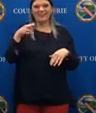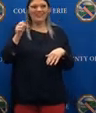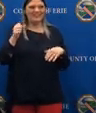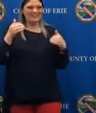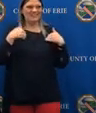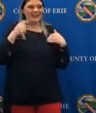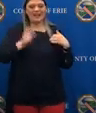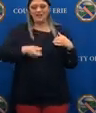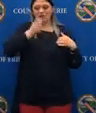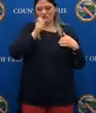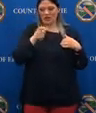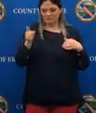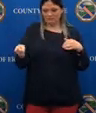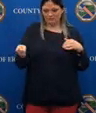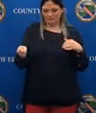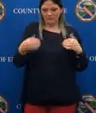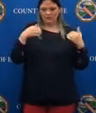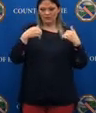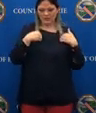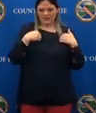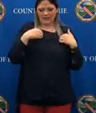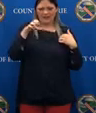Krupnik.